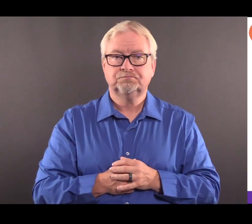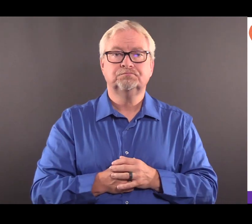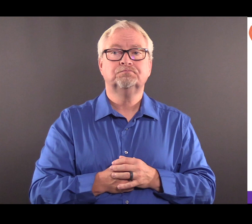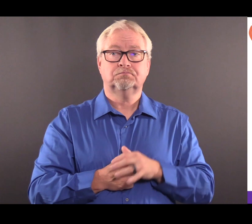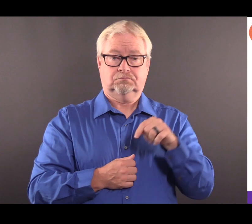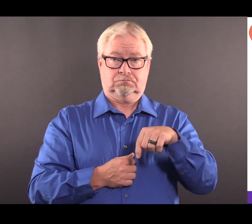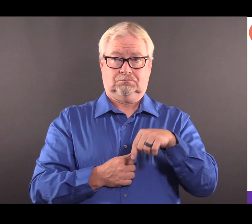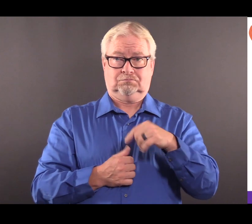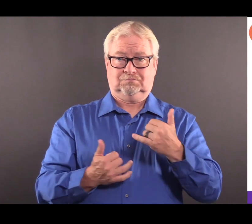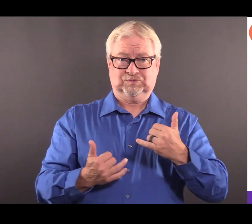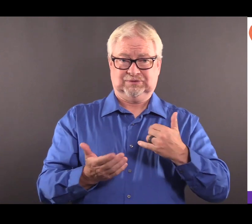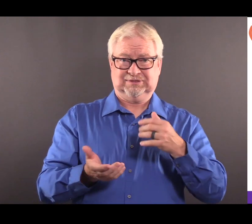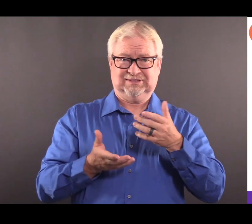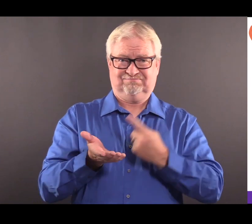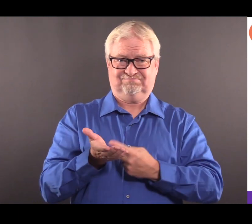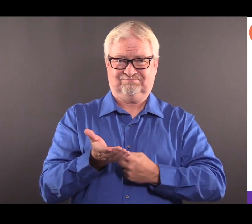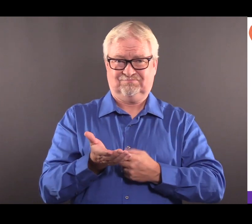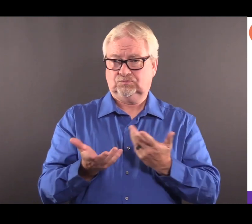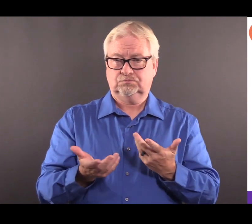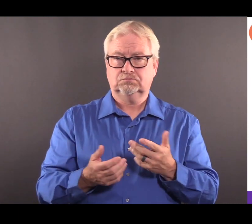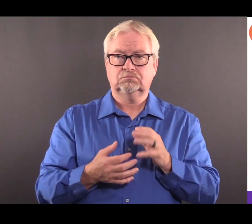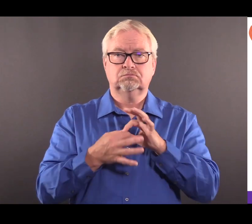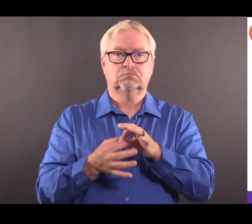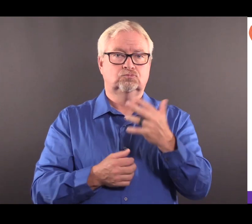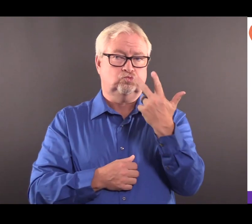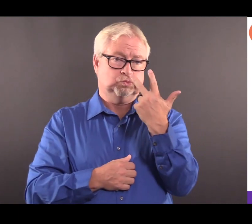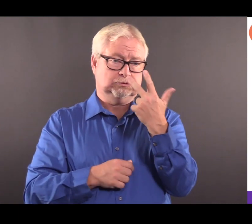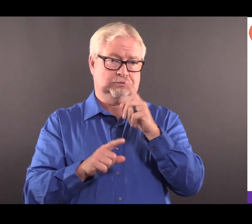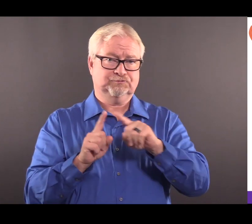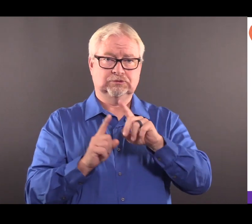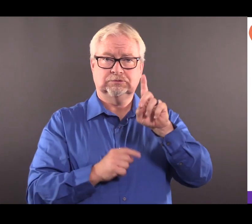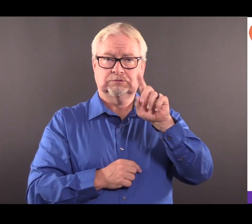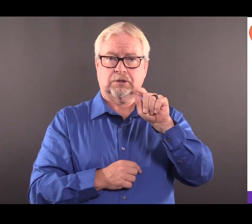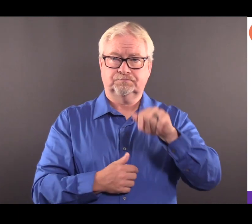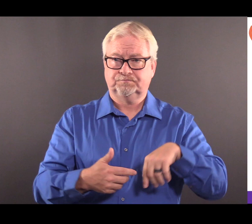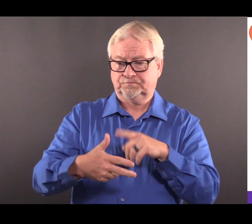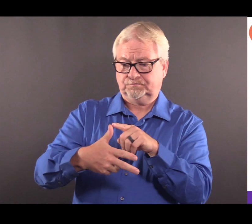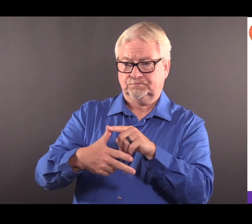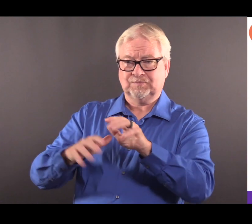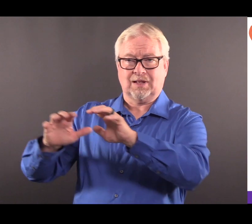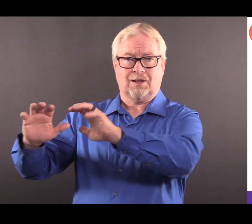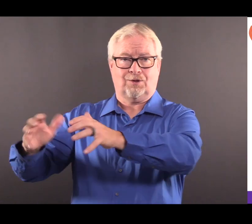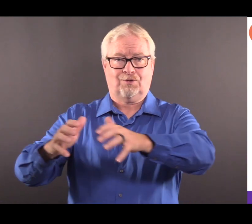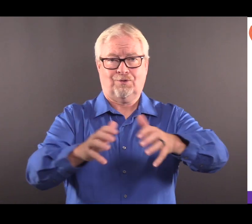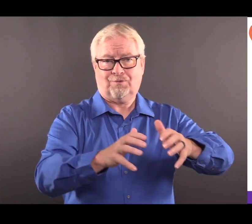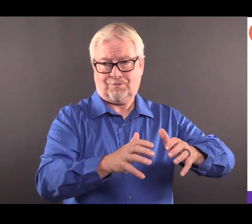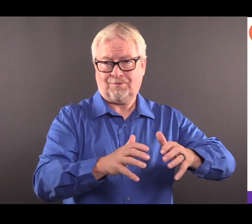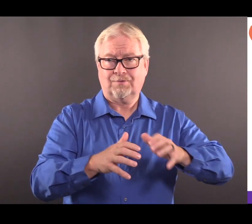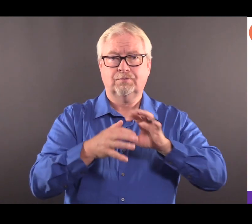what type of data HUD is seeking. In this session, we will refer to 3 types of